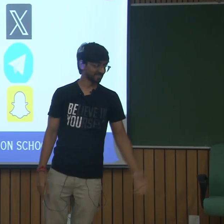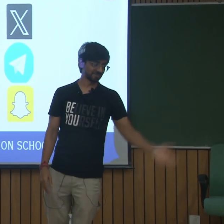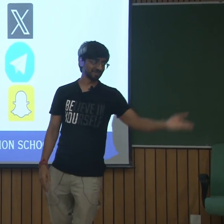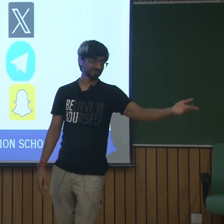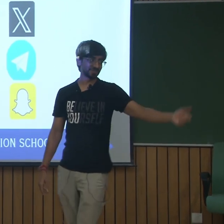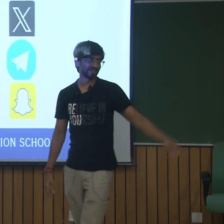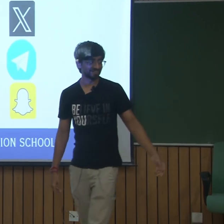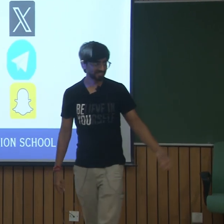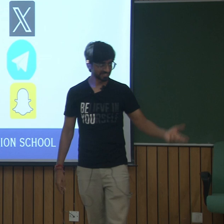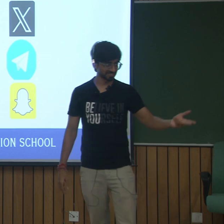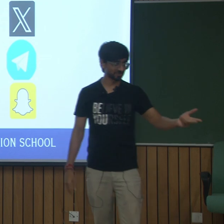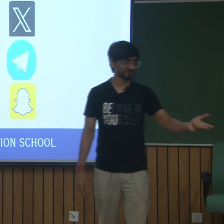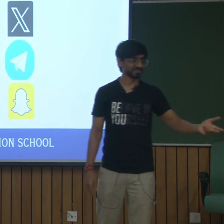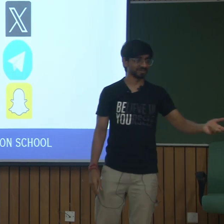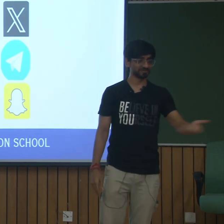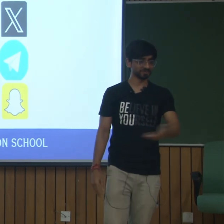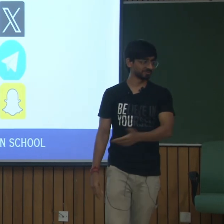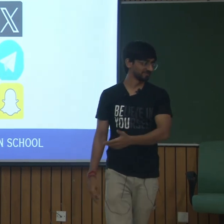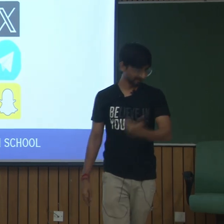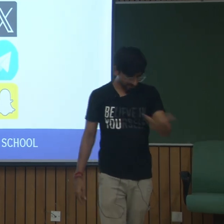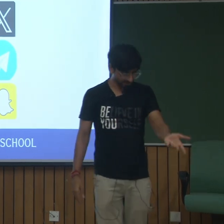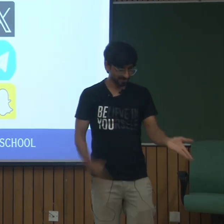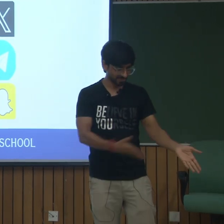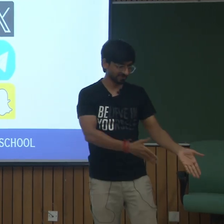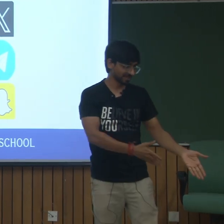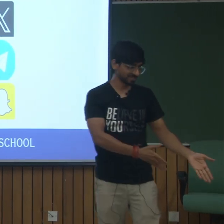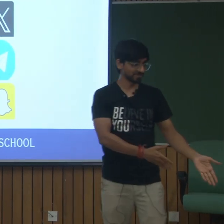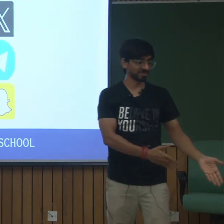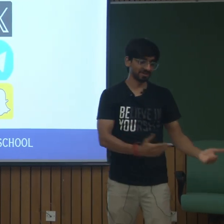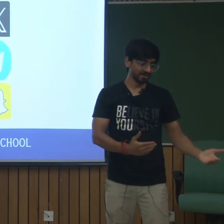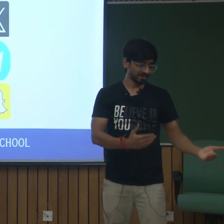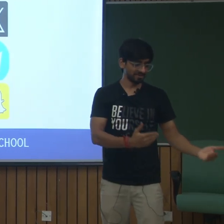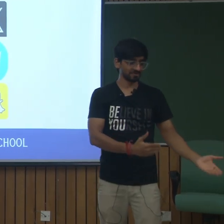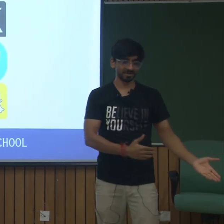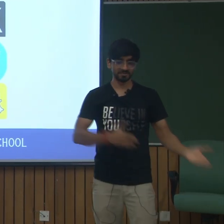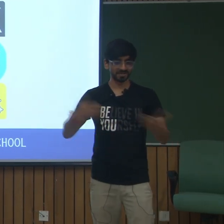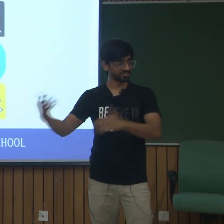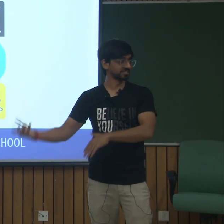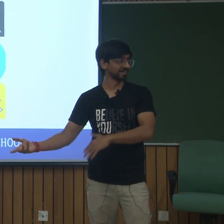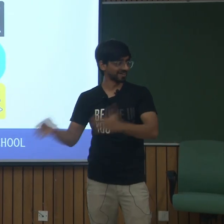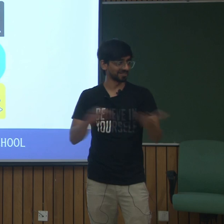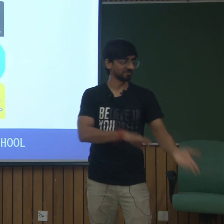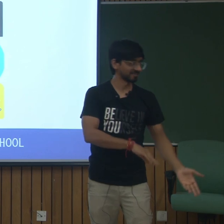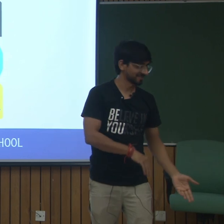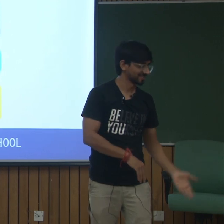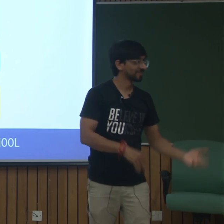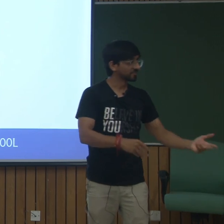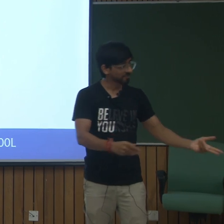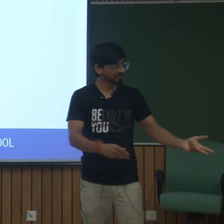so maine us din bataya tha change ke do hote hain if I am going to is wale chain mein and maine bola abhi main change karke aata hu dress to uska